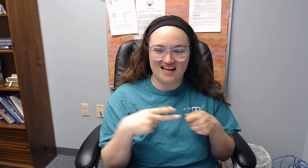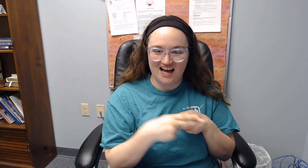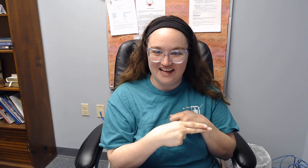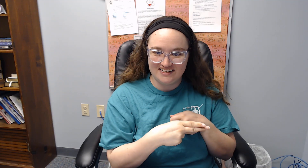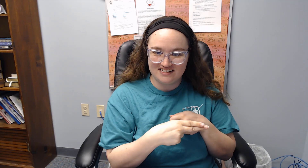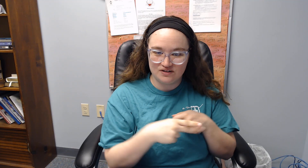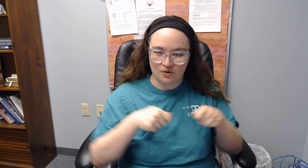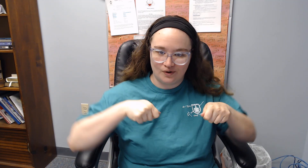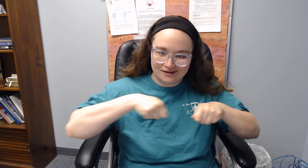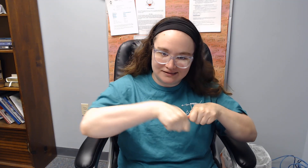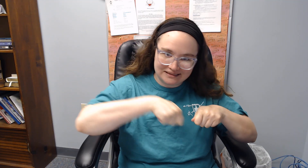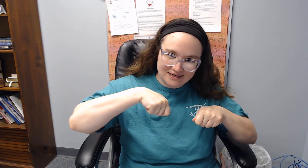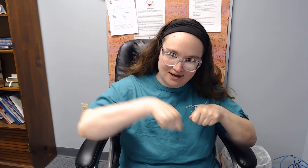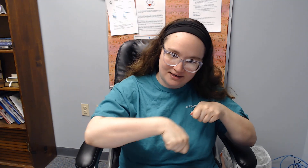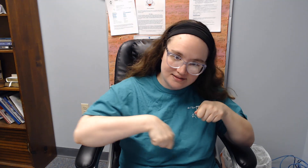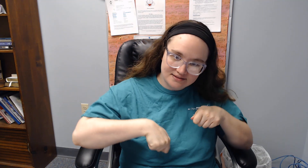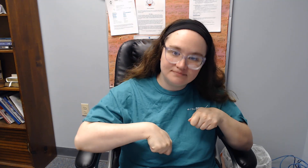Cut or cut